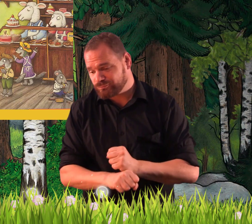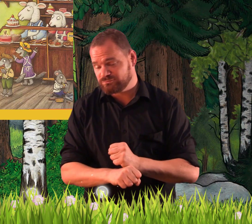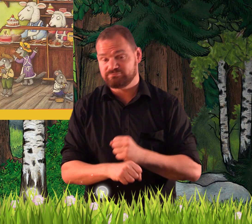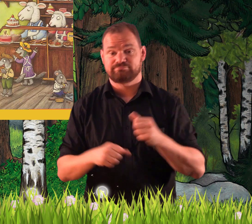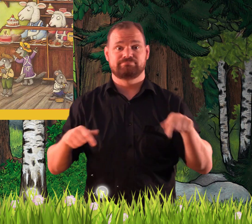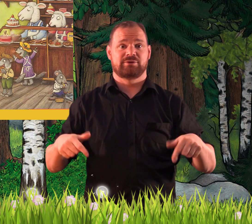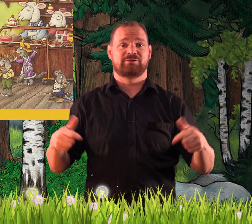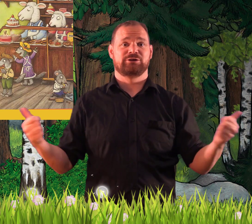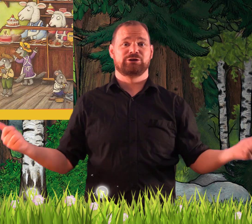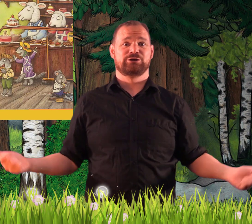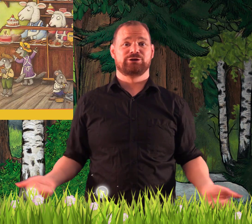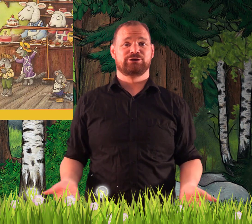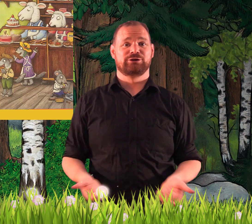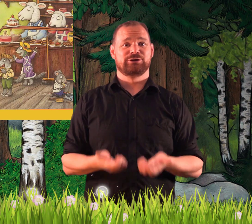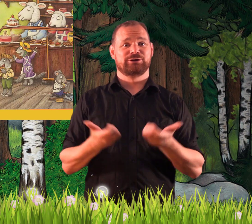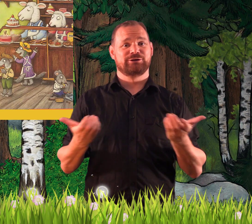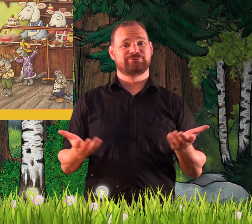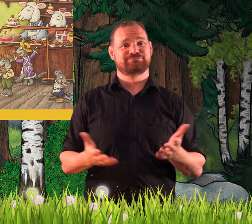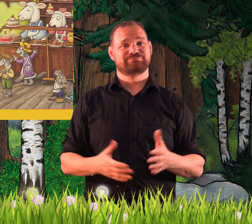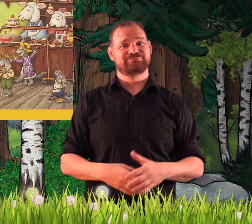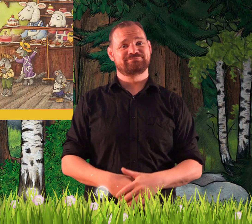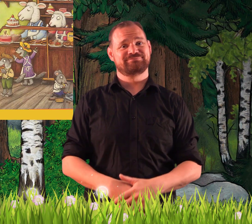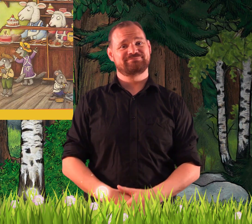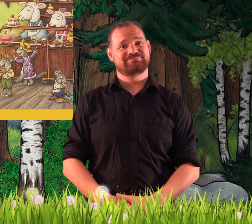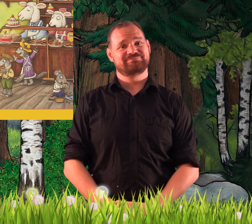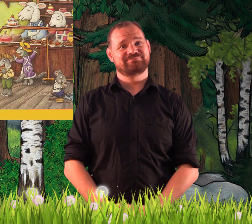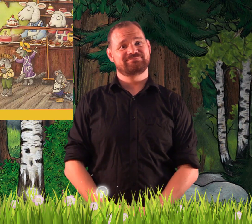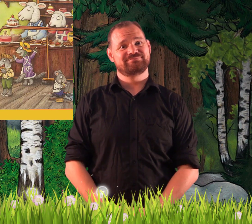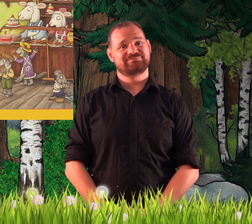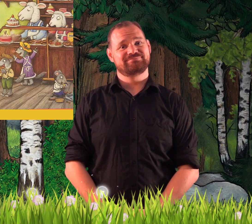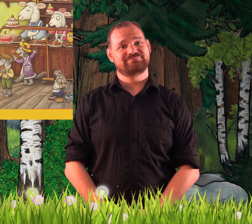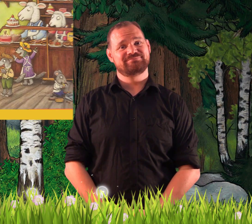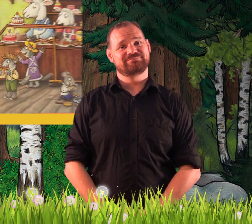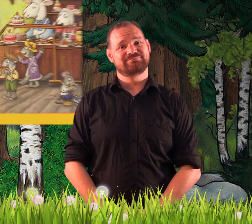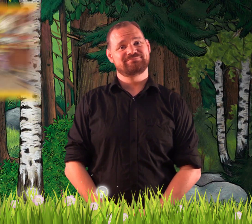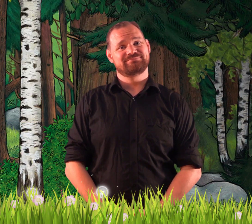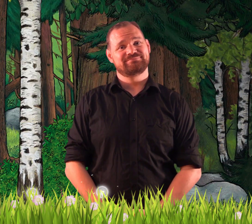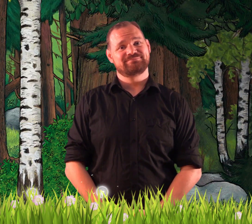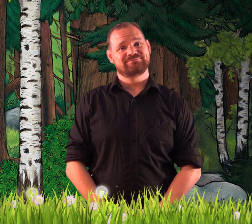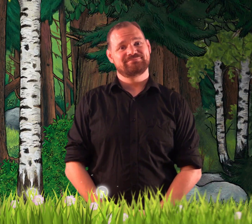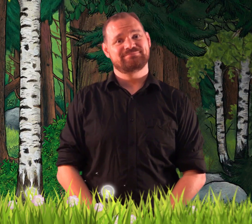And that's it. Thank you so much for watching, everybody.